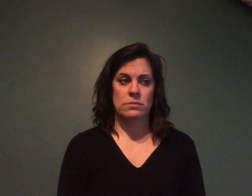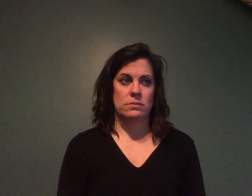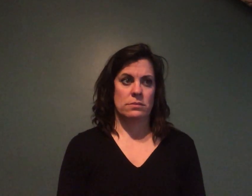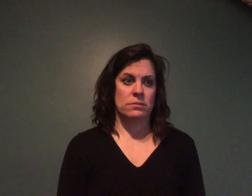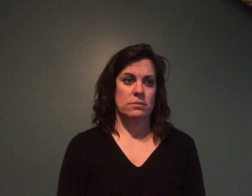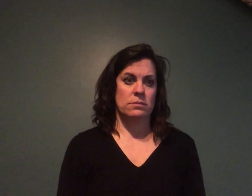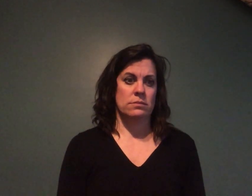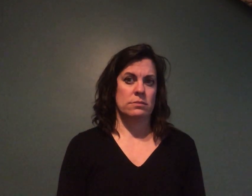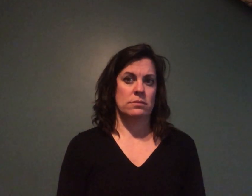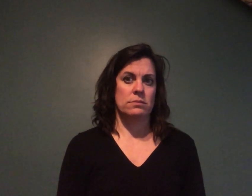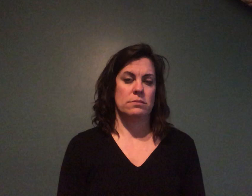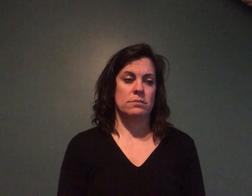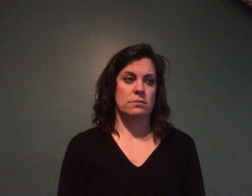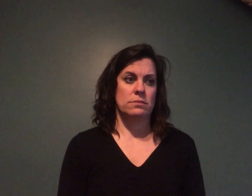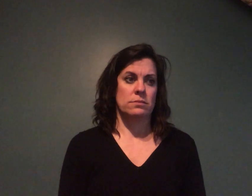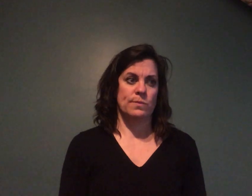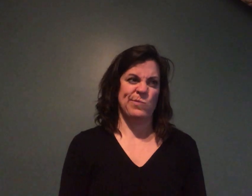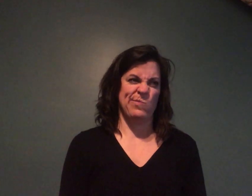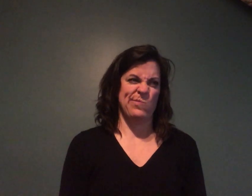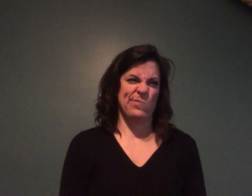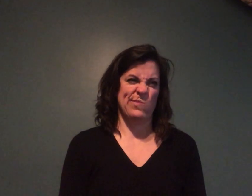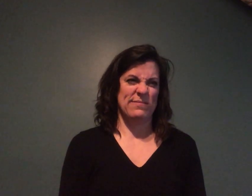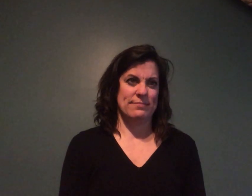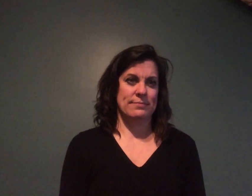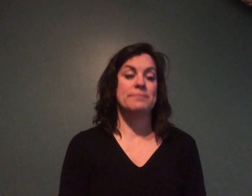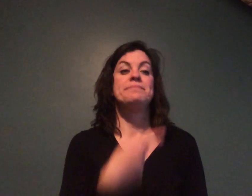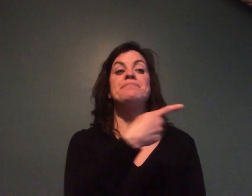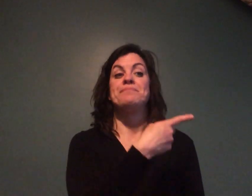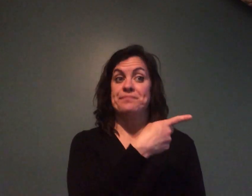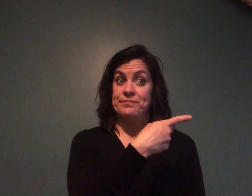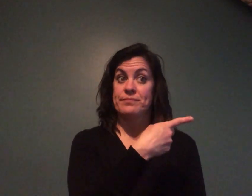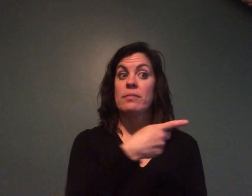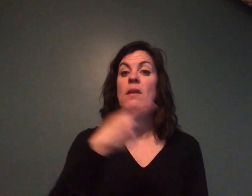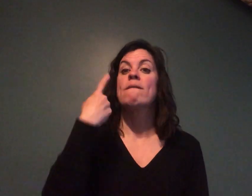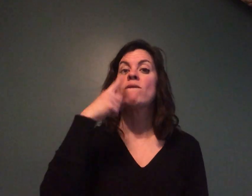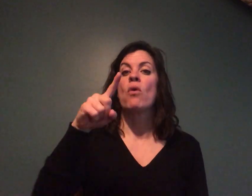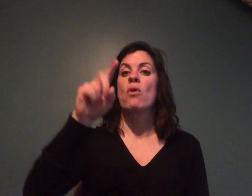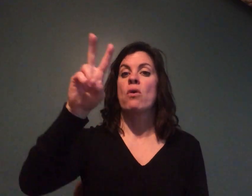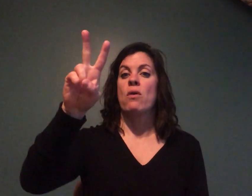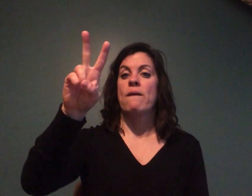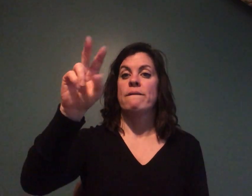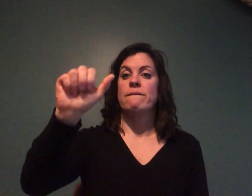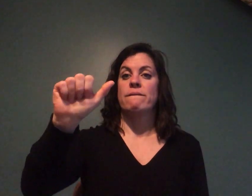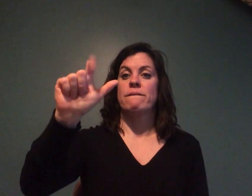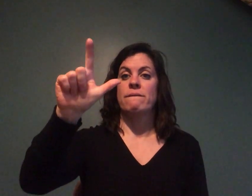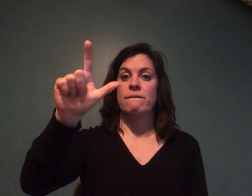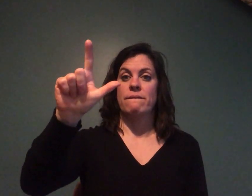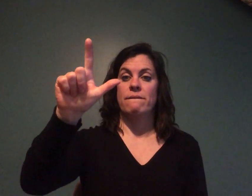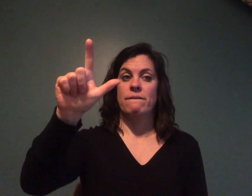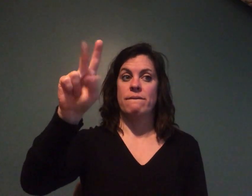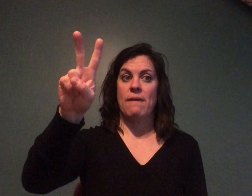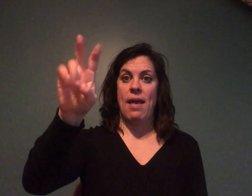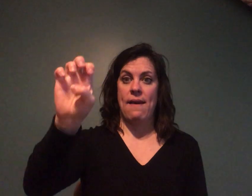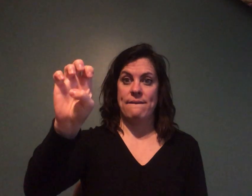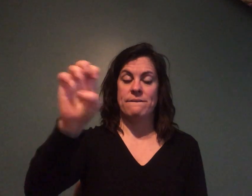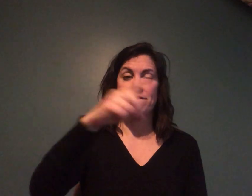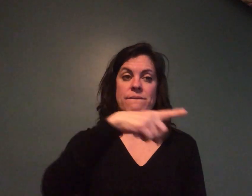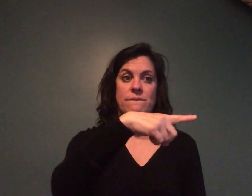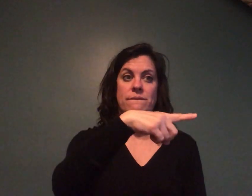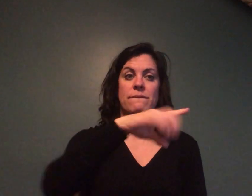okay, and when we get them a valve, we have this type of cover, all right? This is a ball valve that's just got the handle on it.